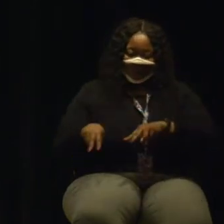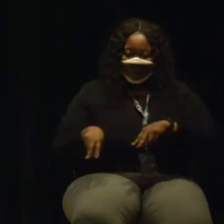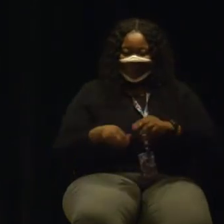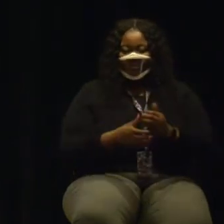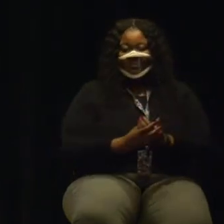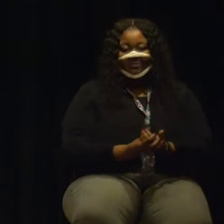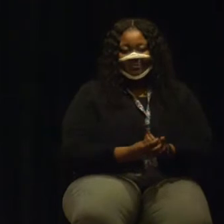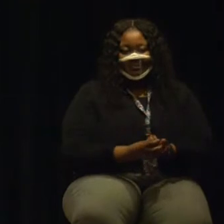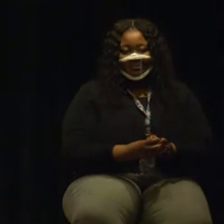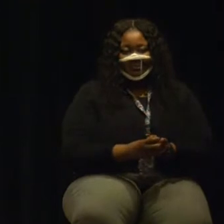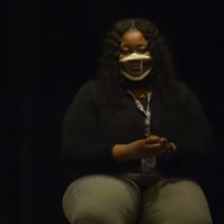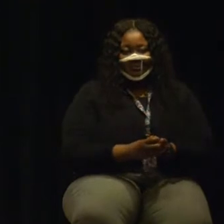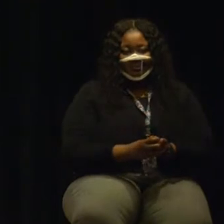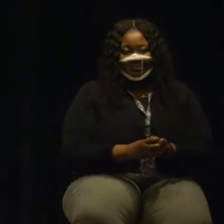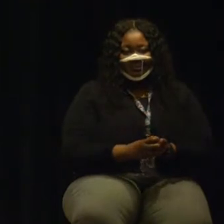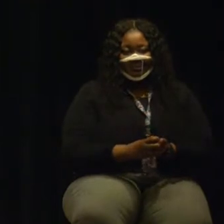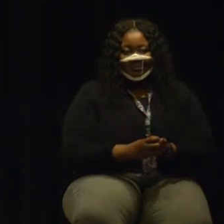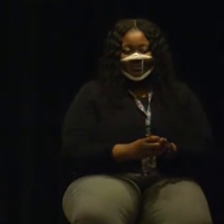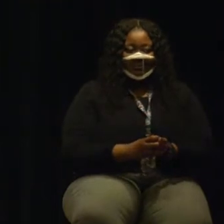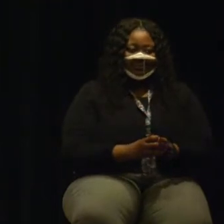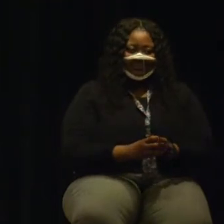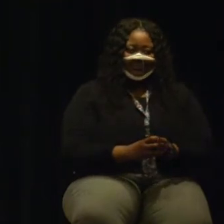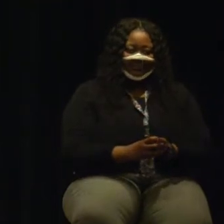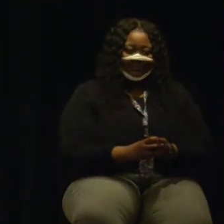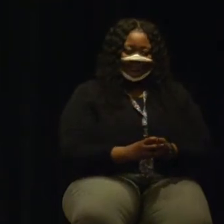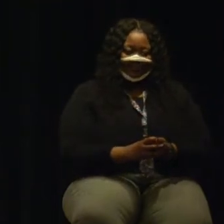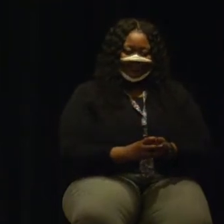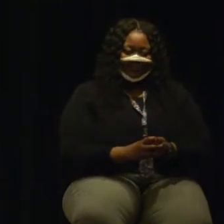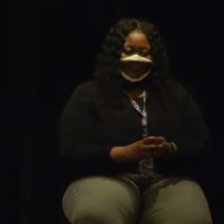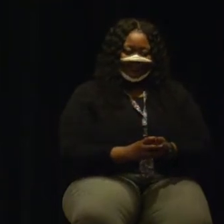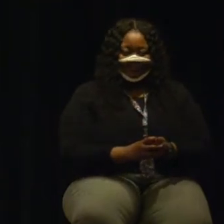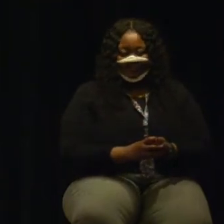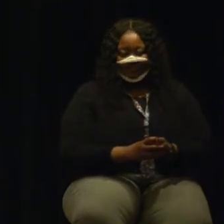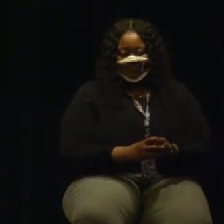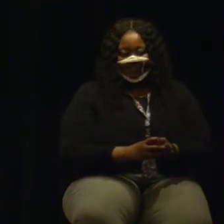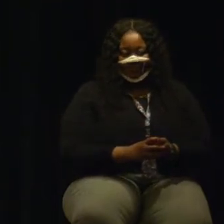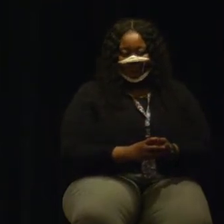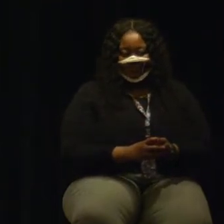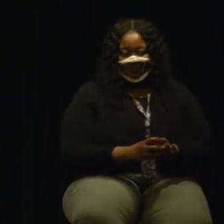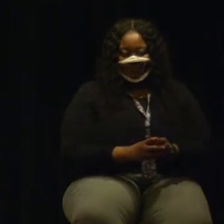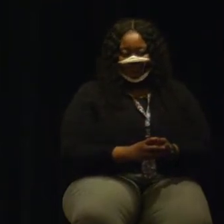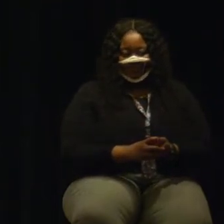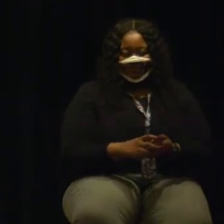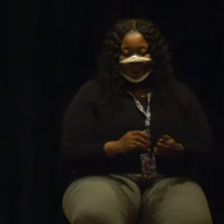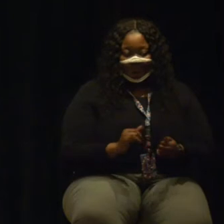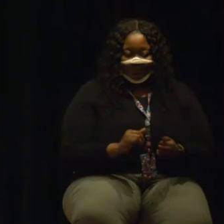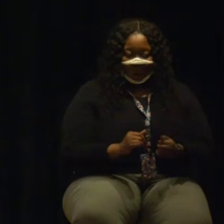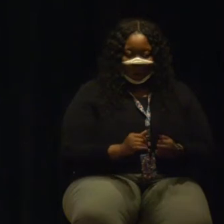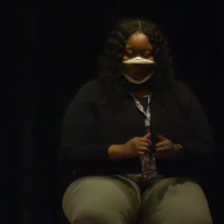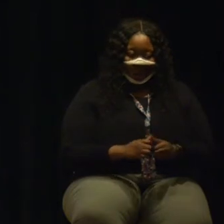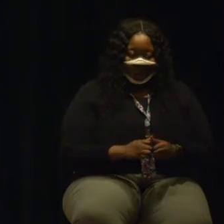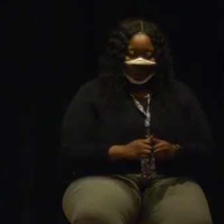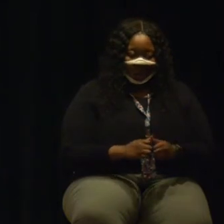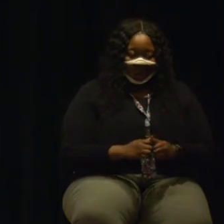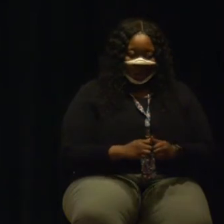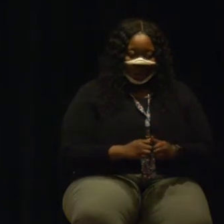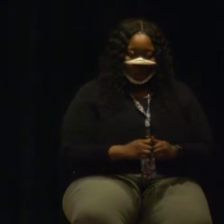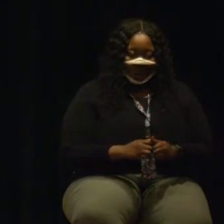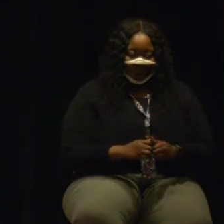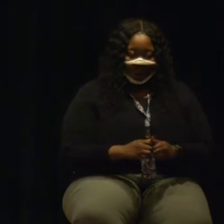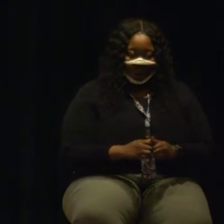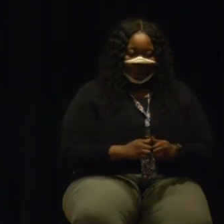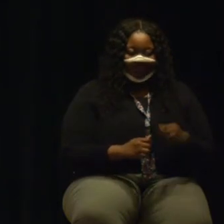be. And none of them did. It took the government to do it. Like the entire government going after him for